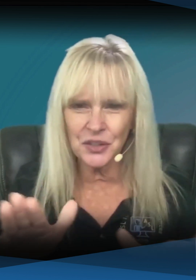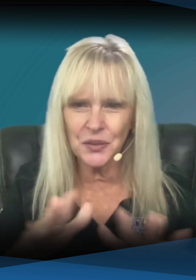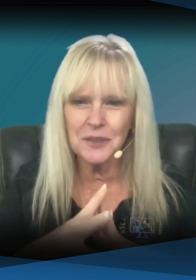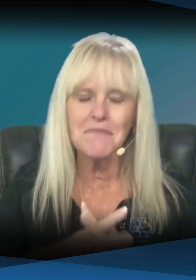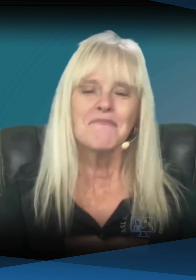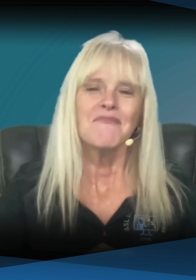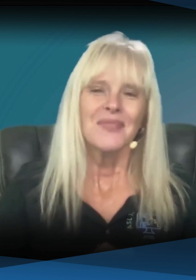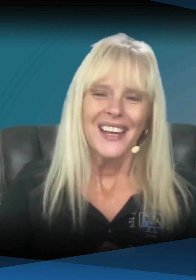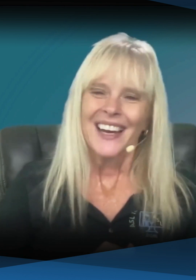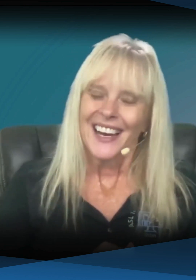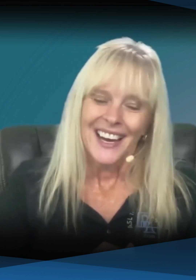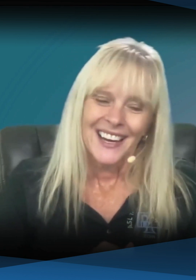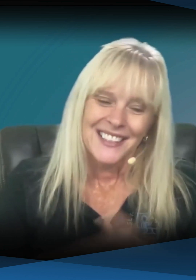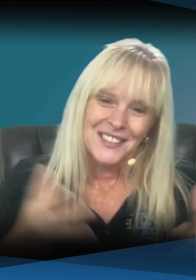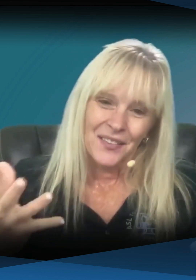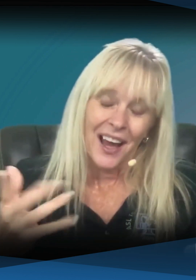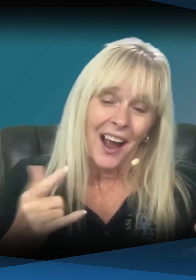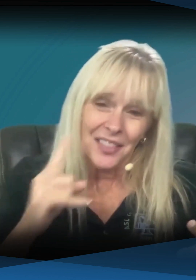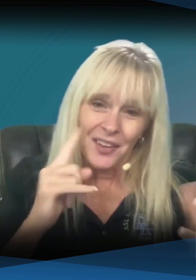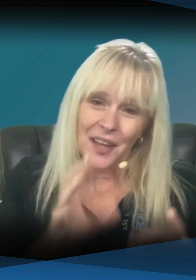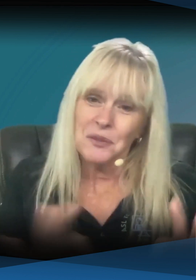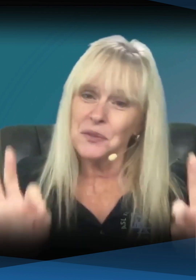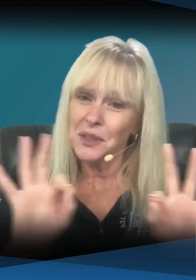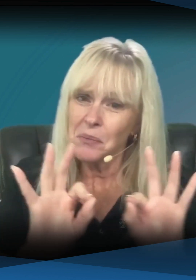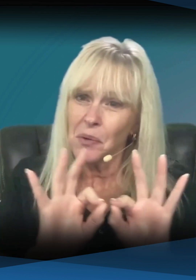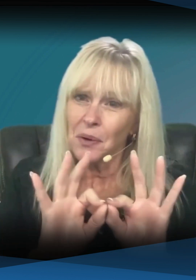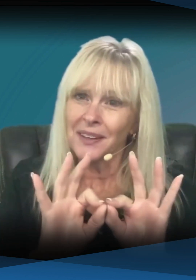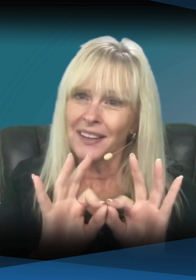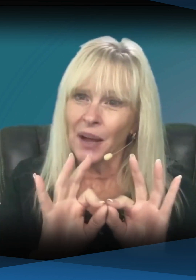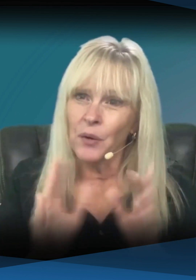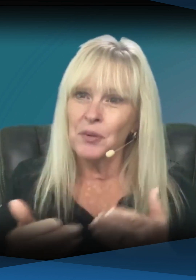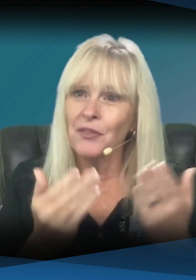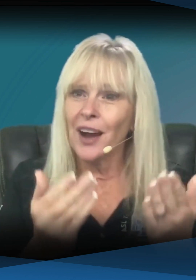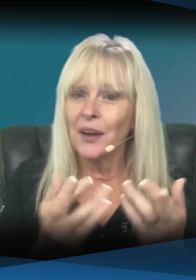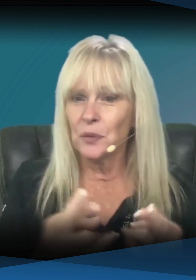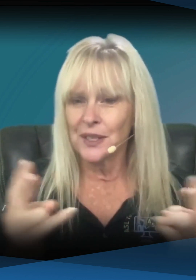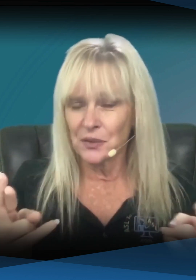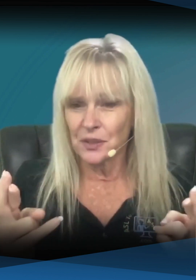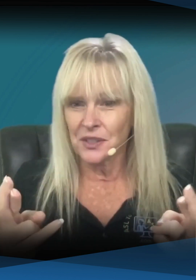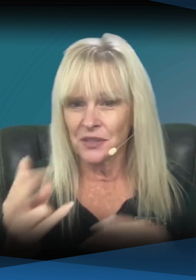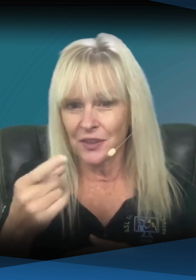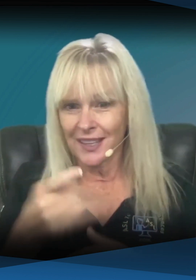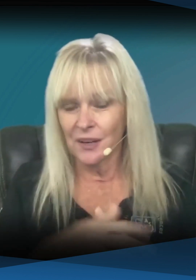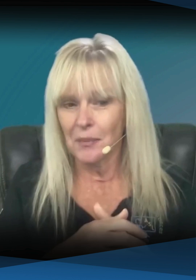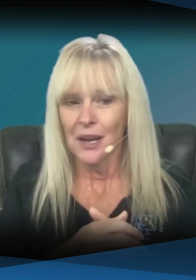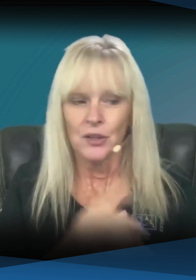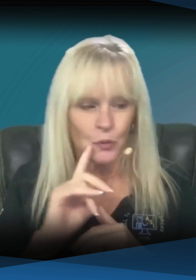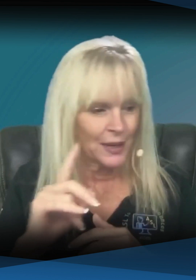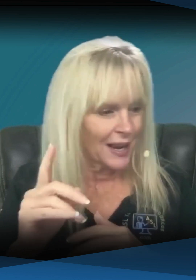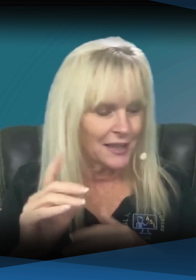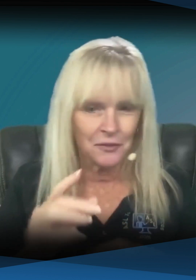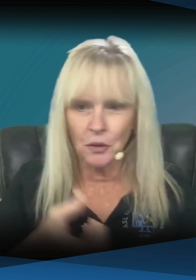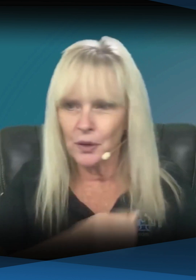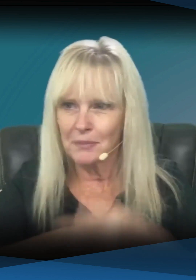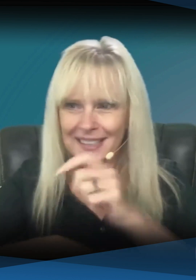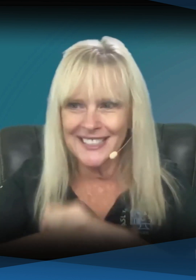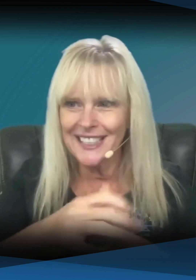children. So that I thought that was real important, that we provide resources for them. So rolled up my sleeves.